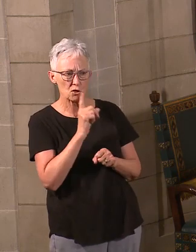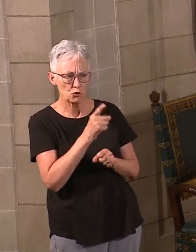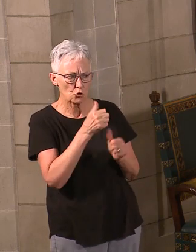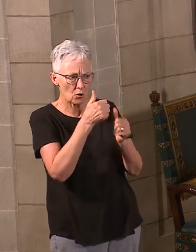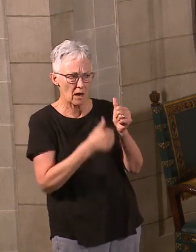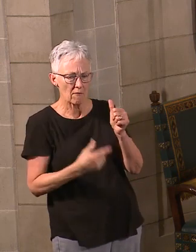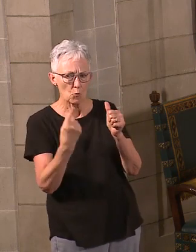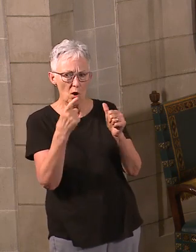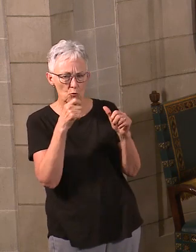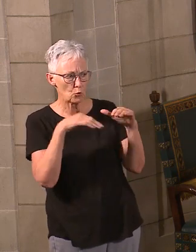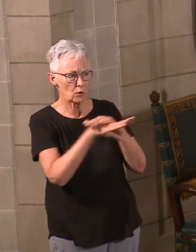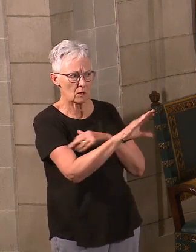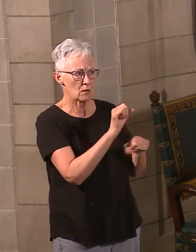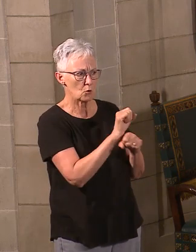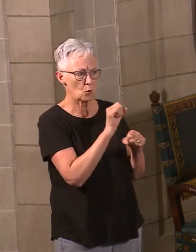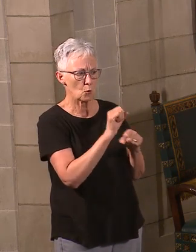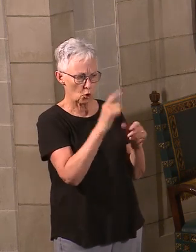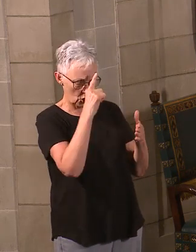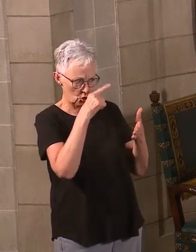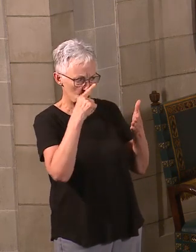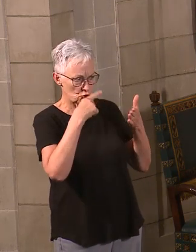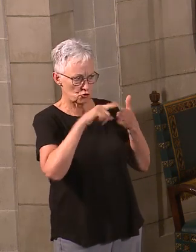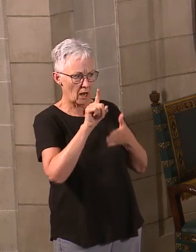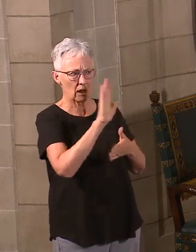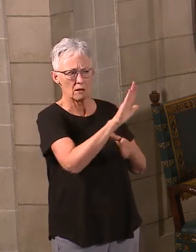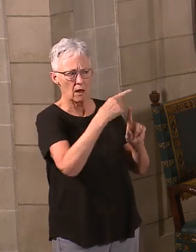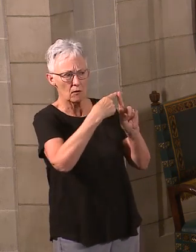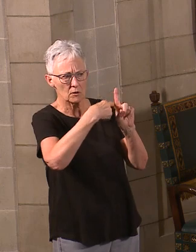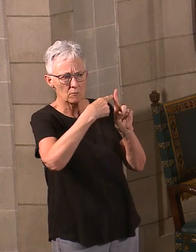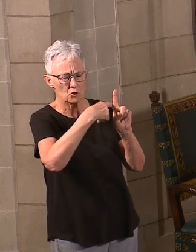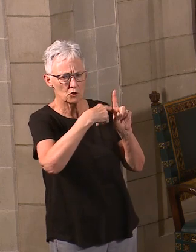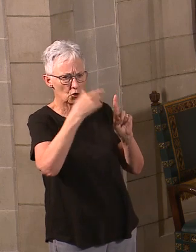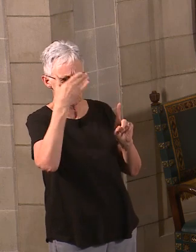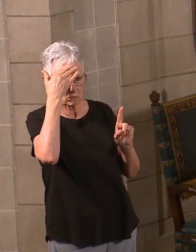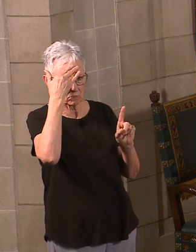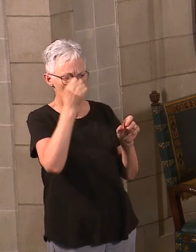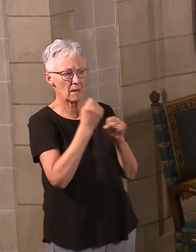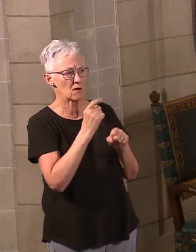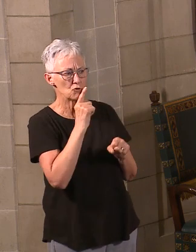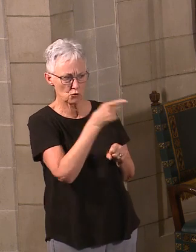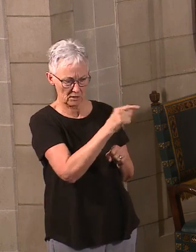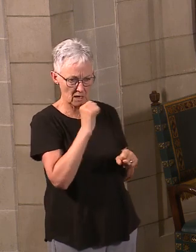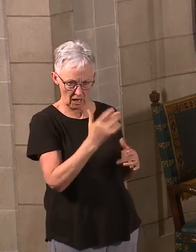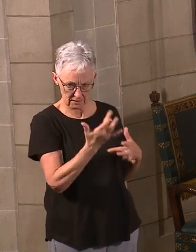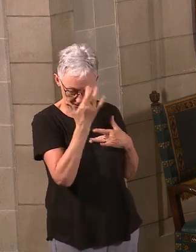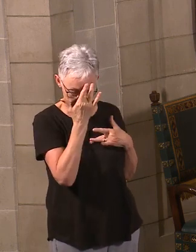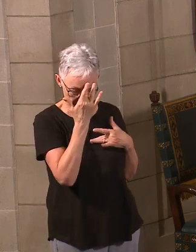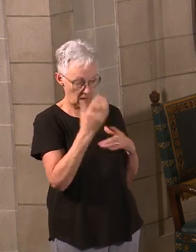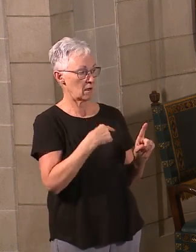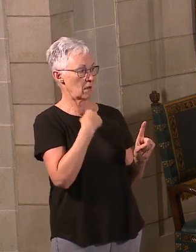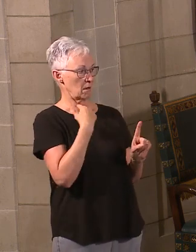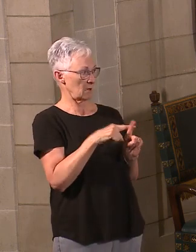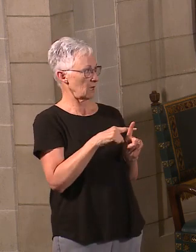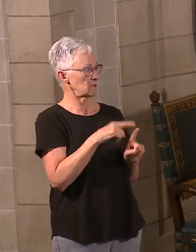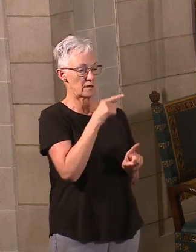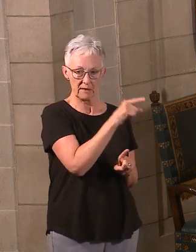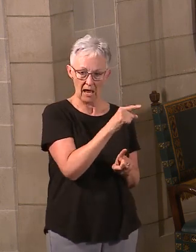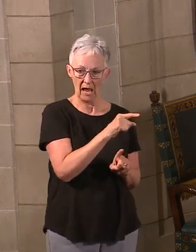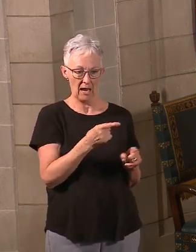doing a deep cleaning to the extent that sometimes this is interfering with their regular schedule. To make sure they do that deep cleaning, they have to slow down